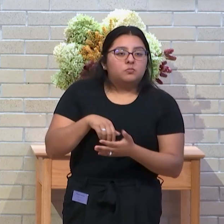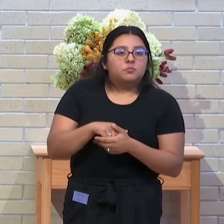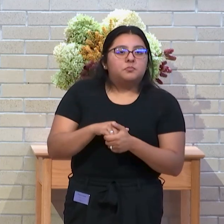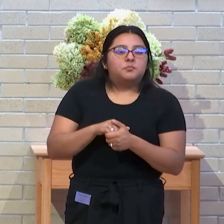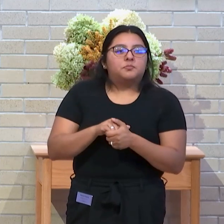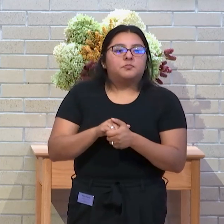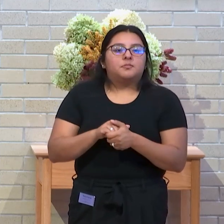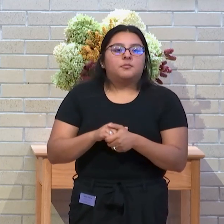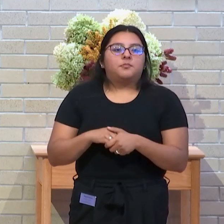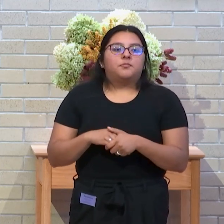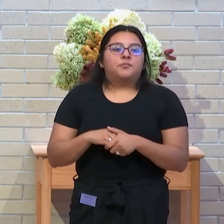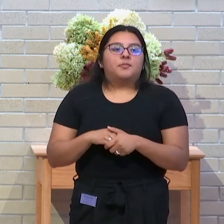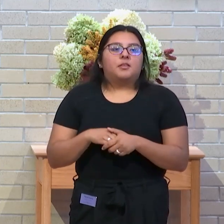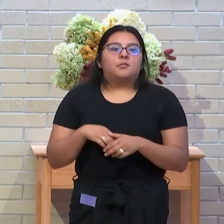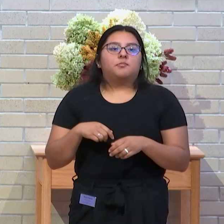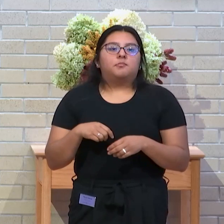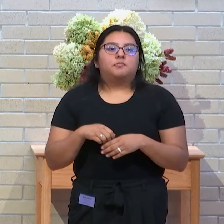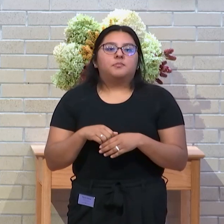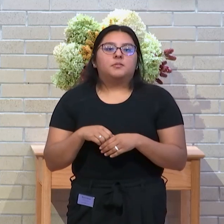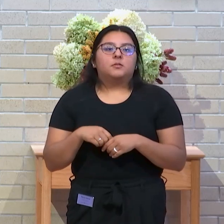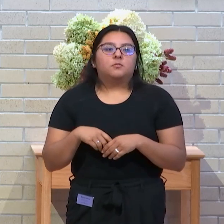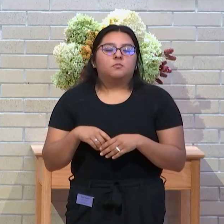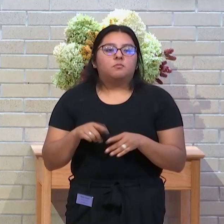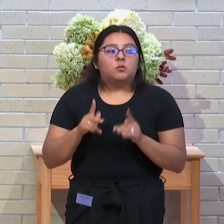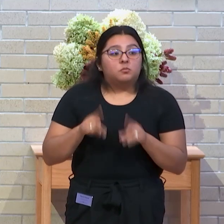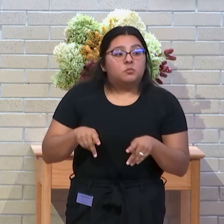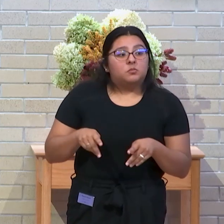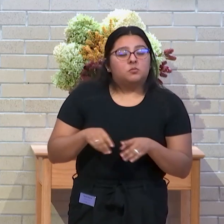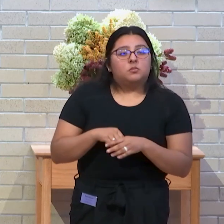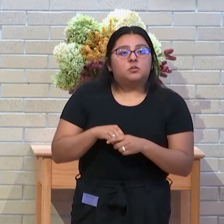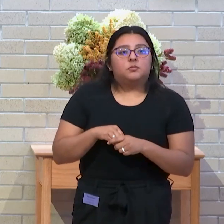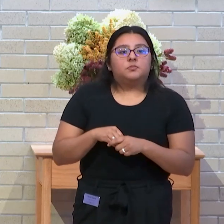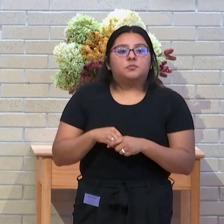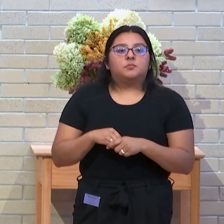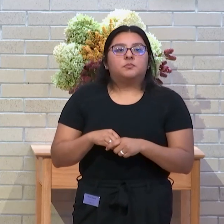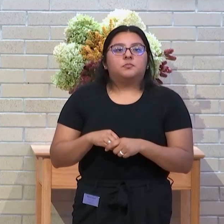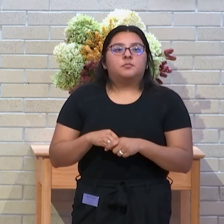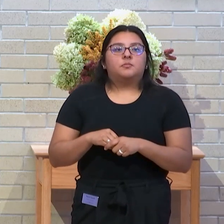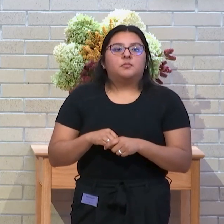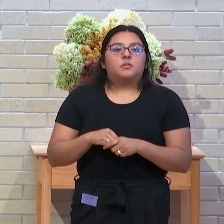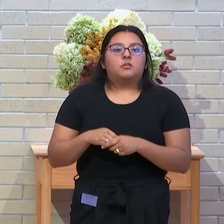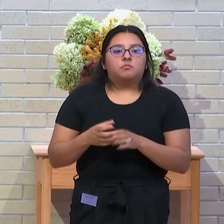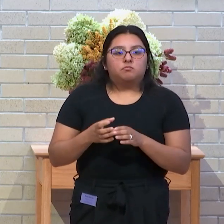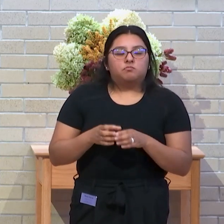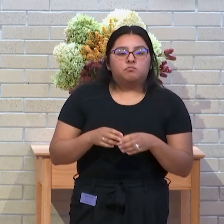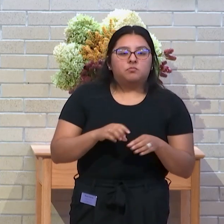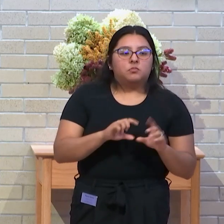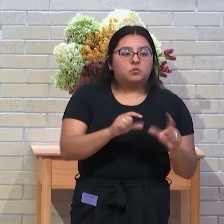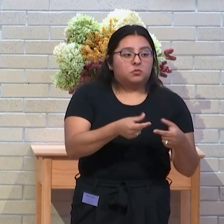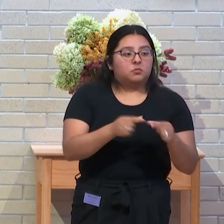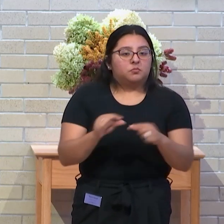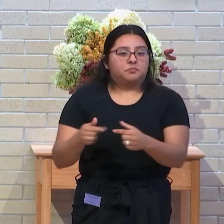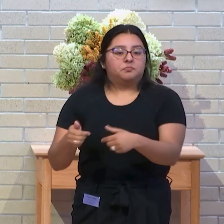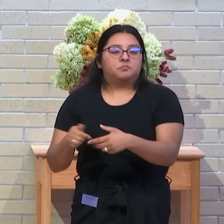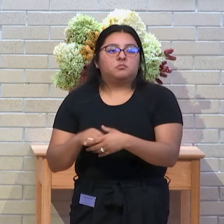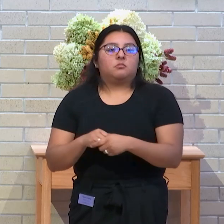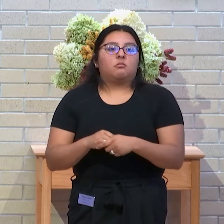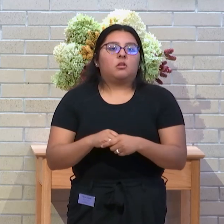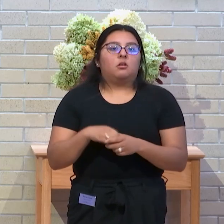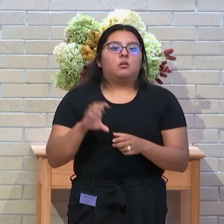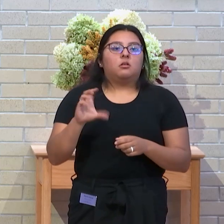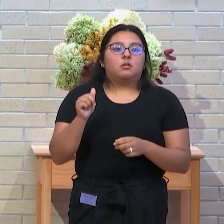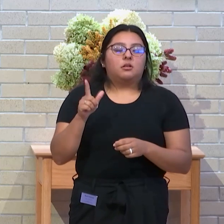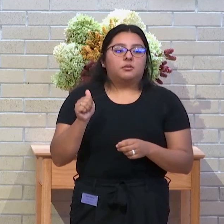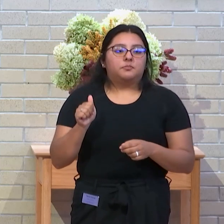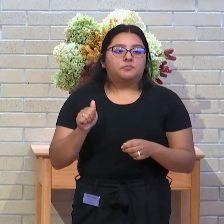the physical presence of the Kachinas. The Hopi culture is divided up into clans, and each clan has a role in the greater